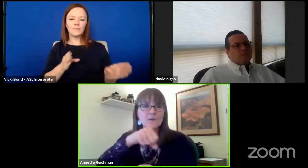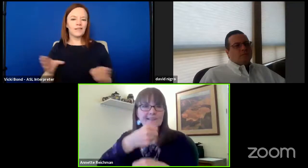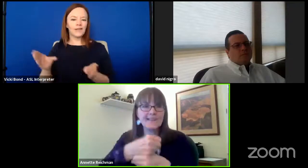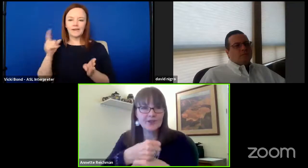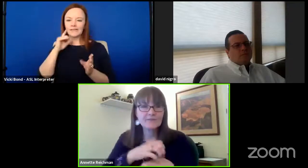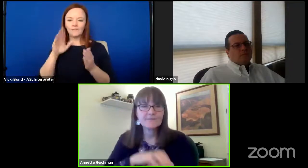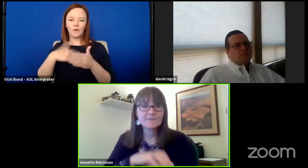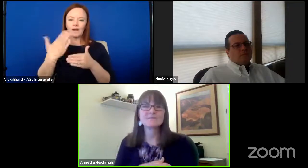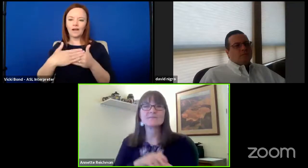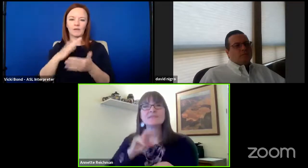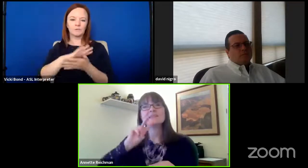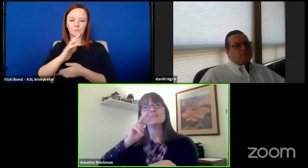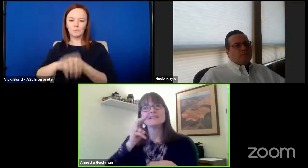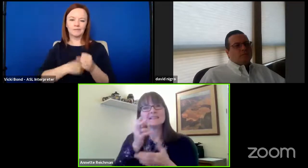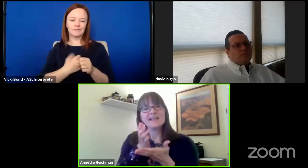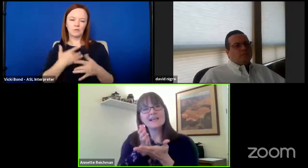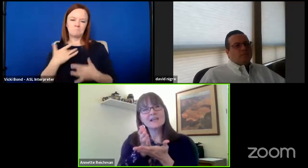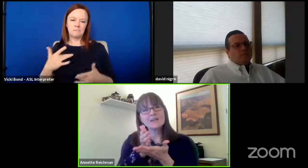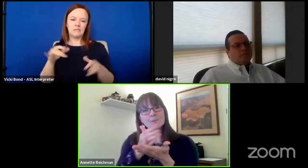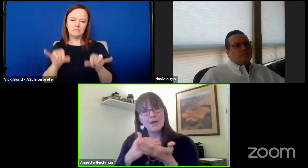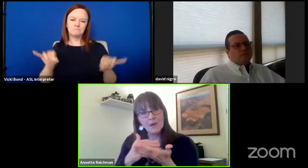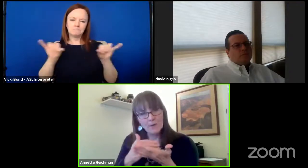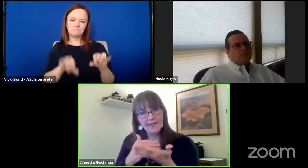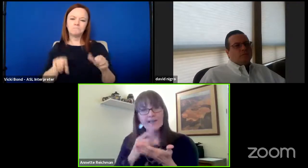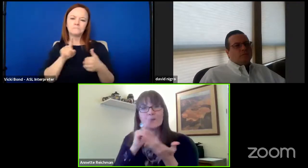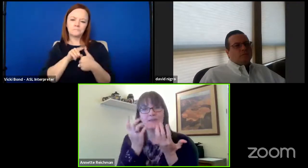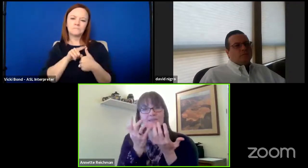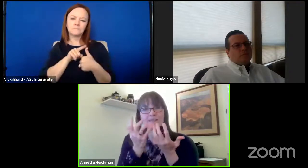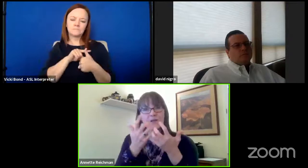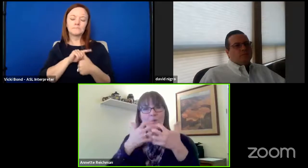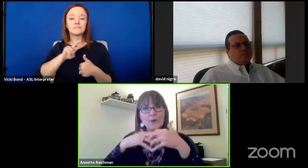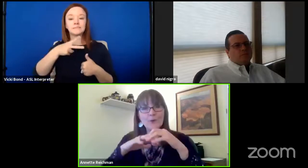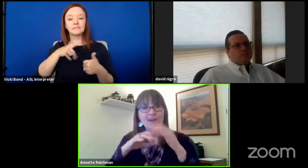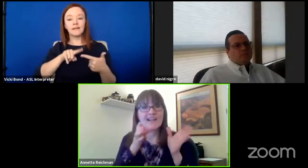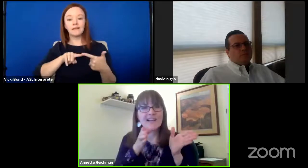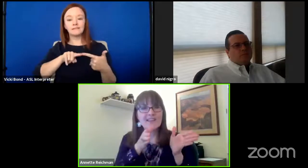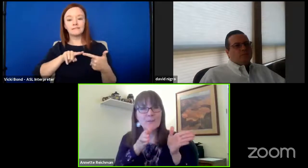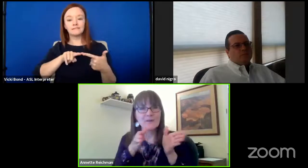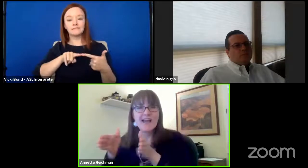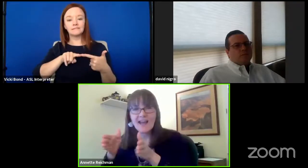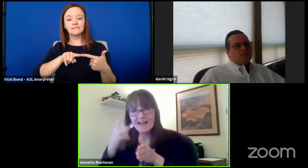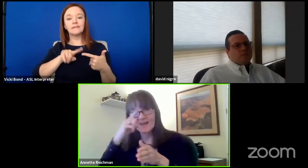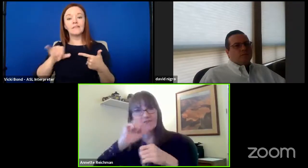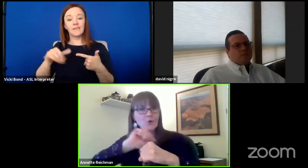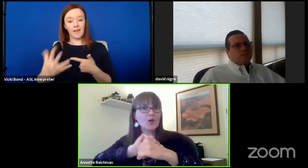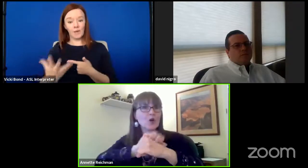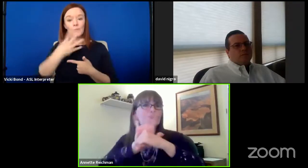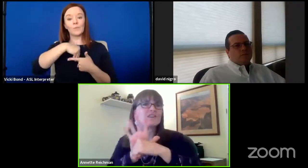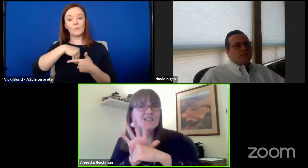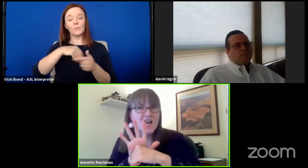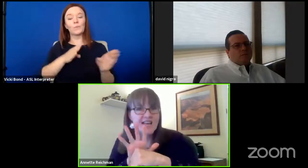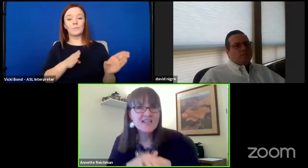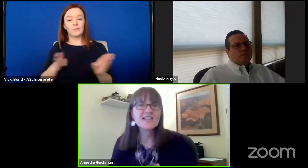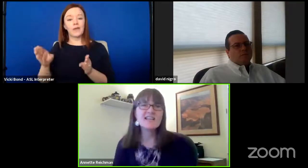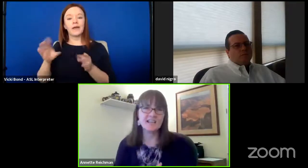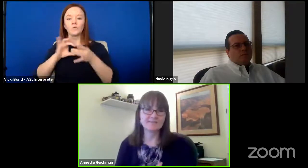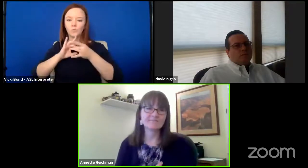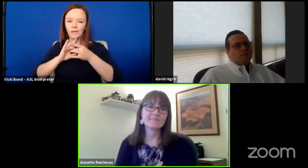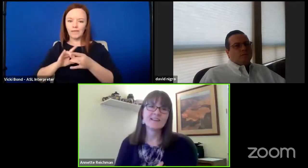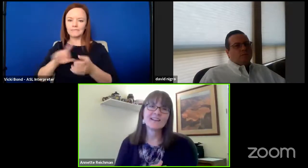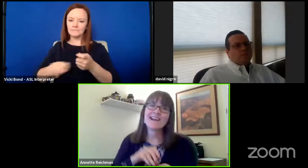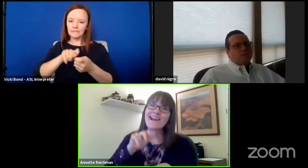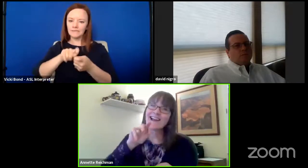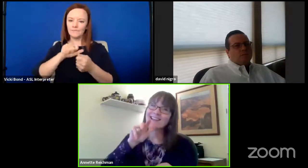next school year. The second component was incorporating the planning for